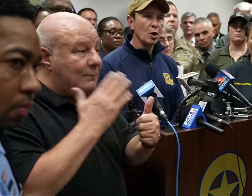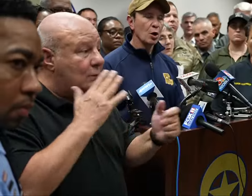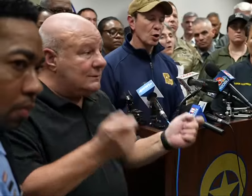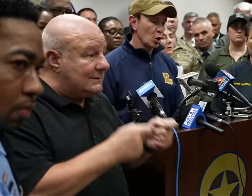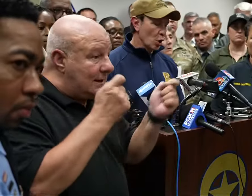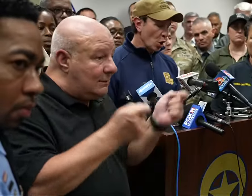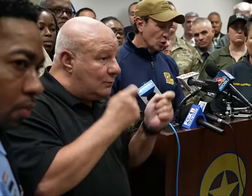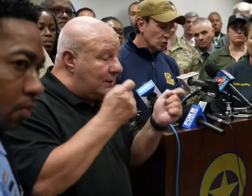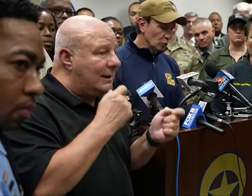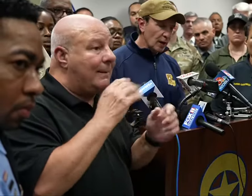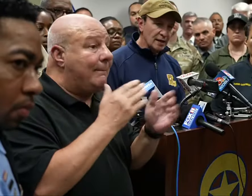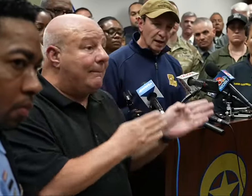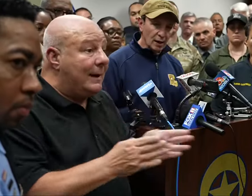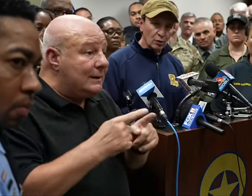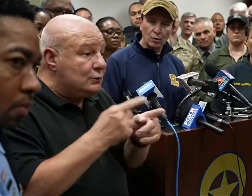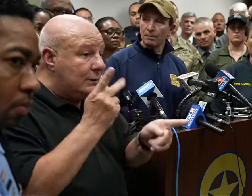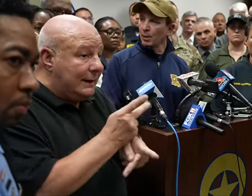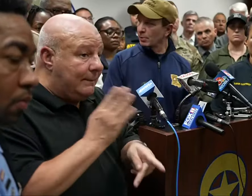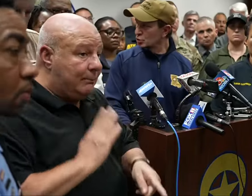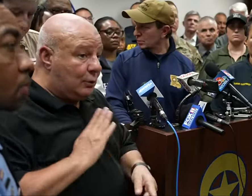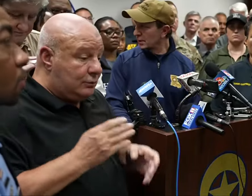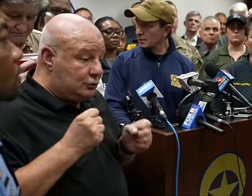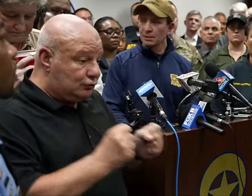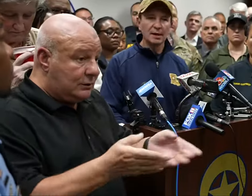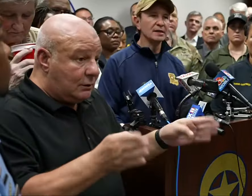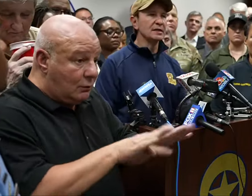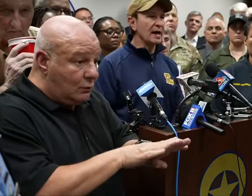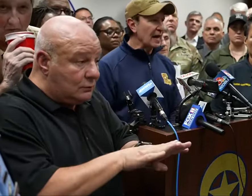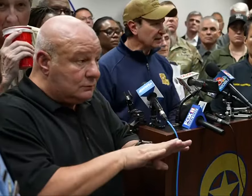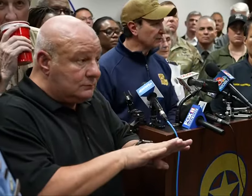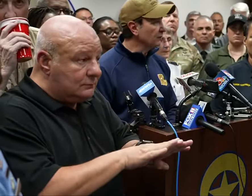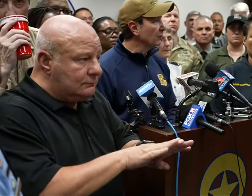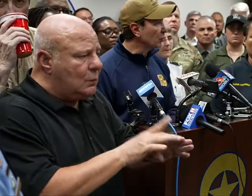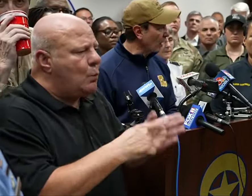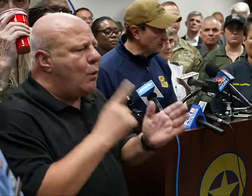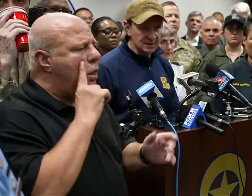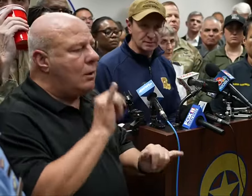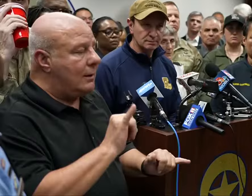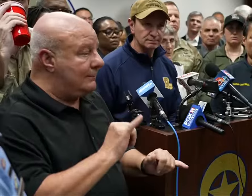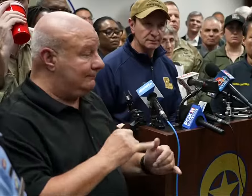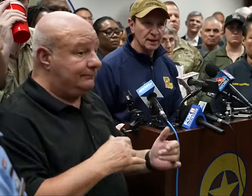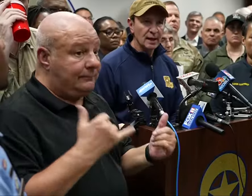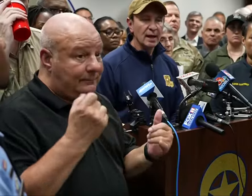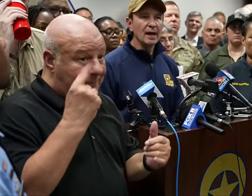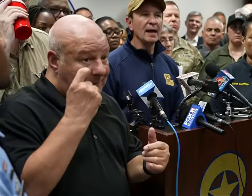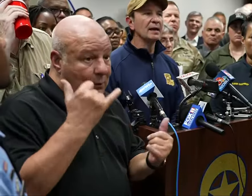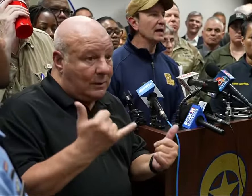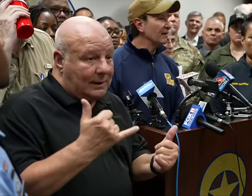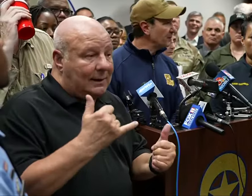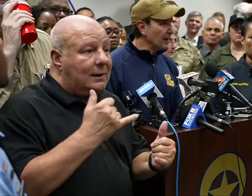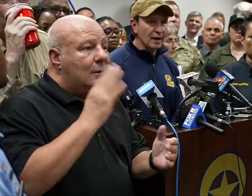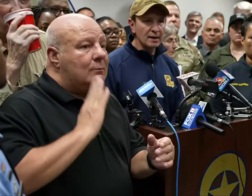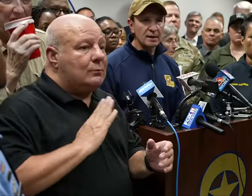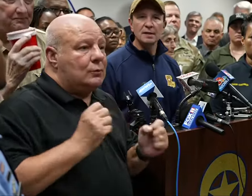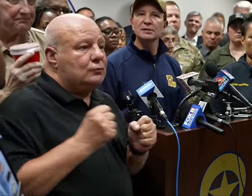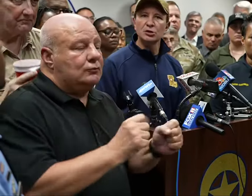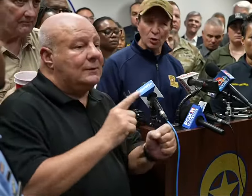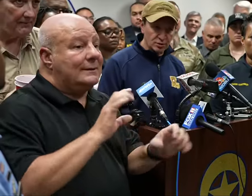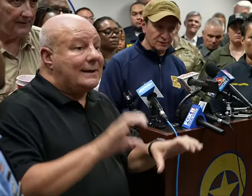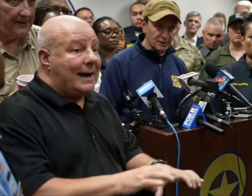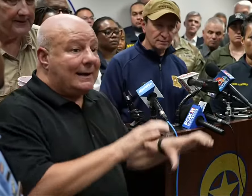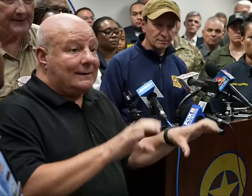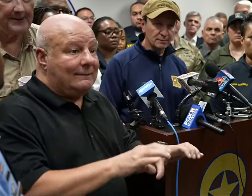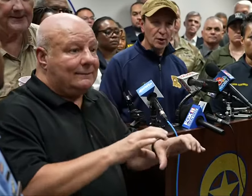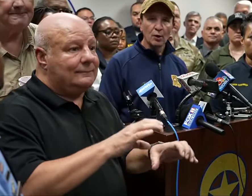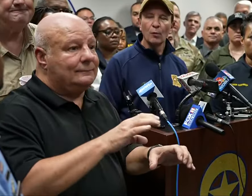closed? What does that look like? So right now, Bourbon Street is an active crime scene. And the FBI is in